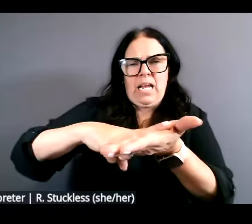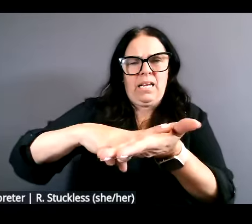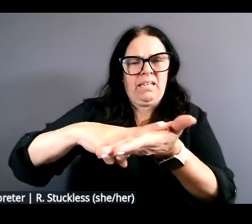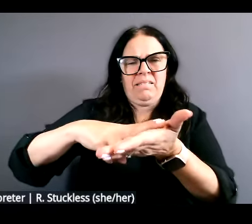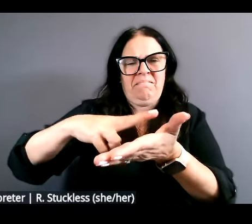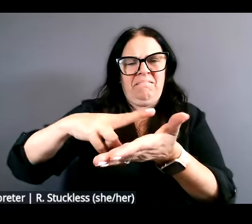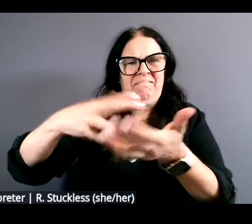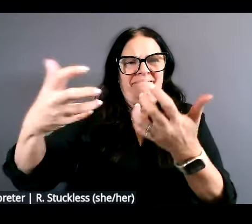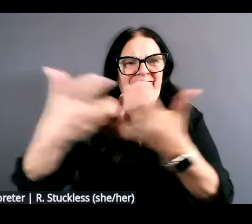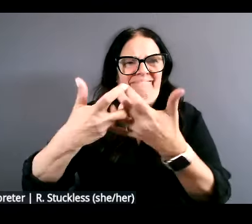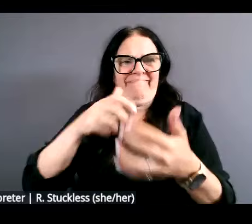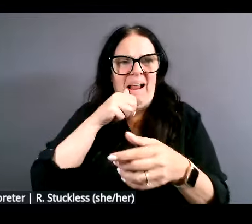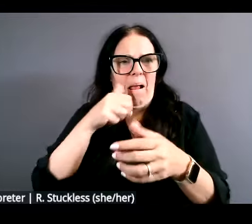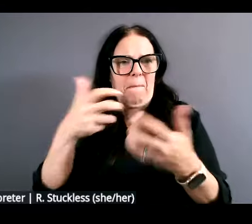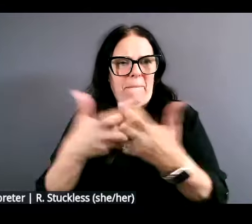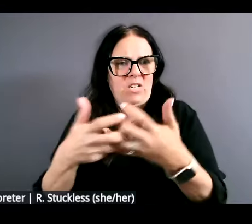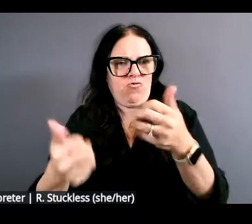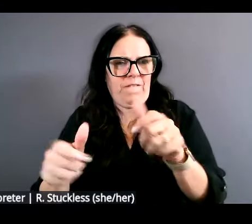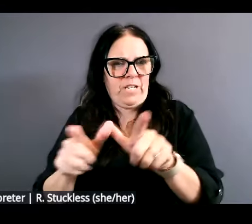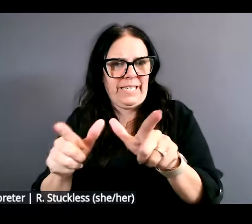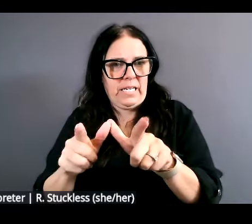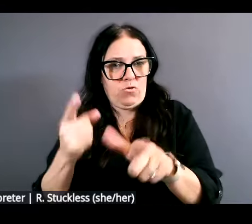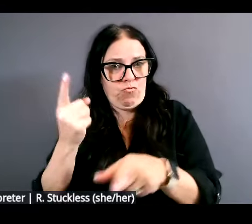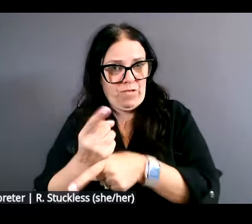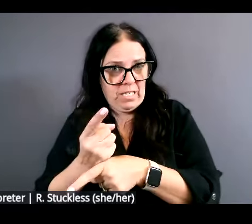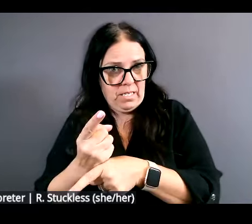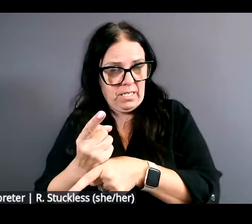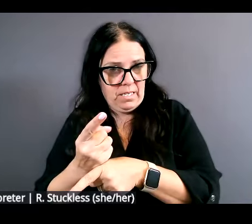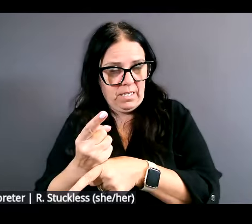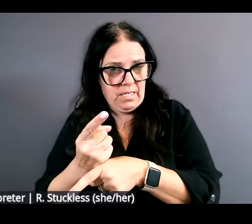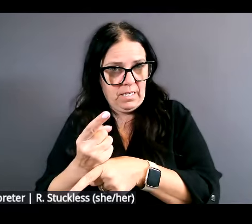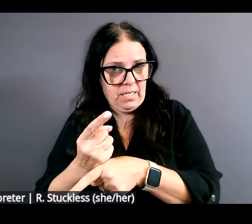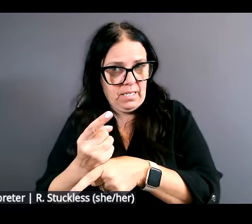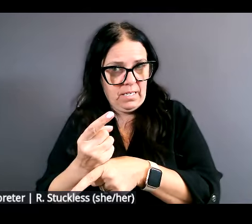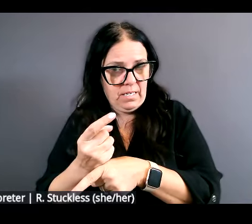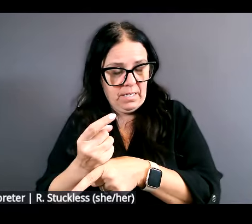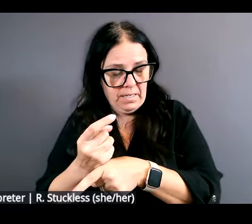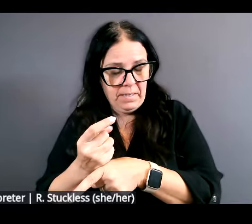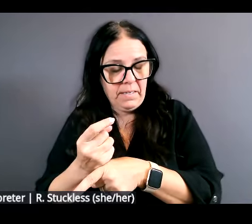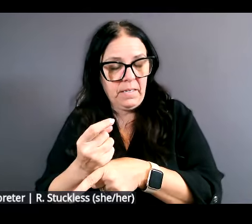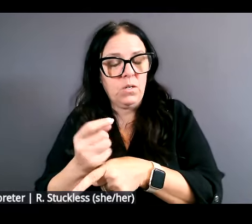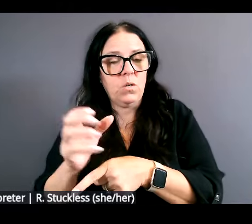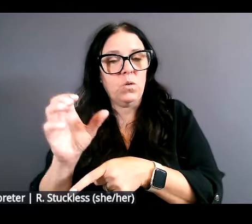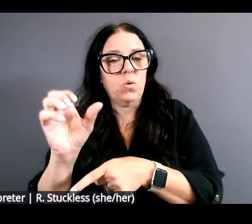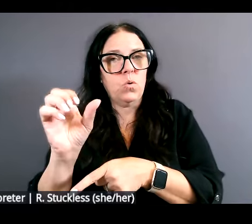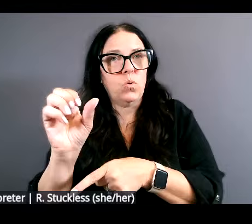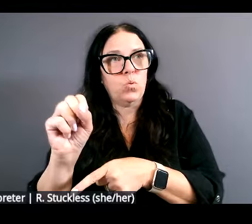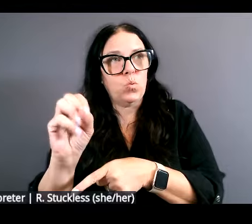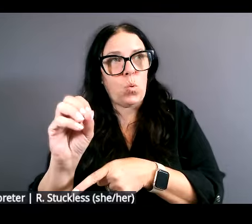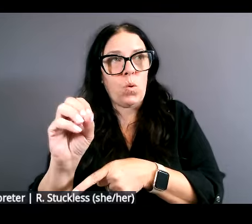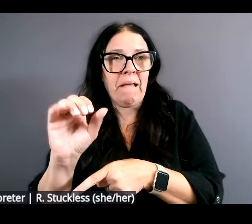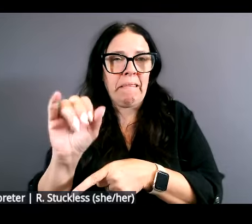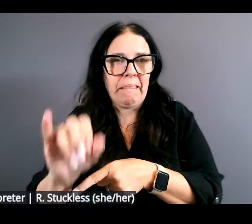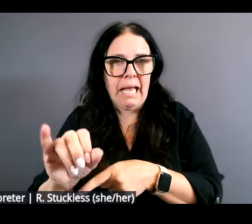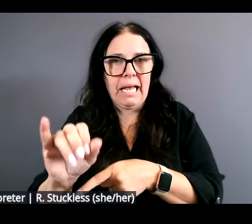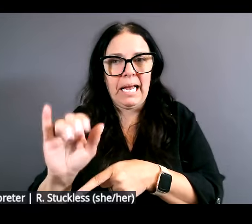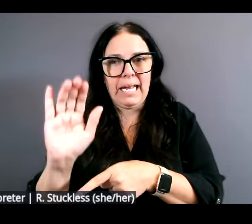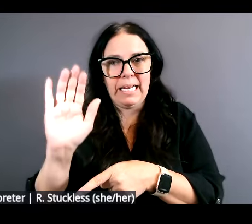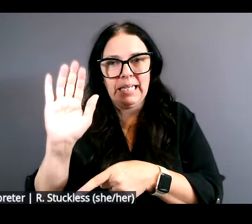handwriting. Right. So, which suggests that the fraud was